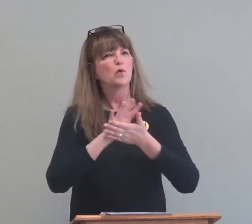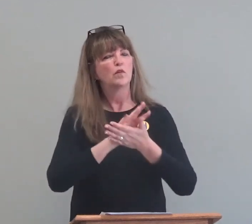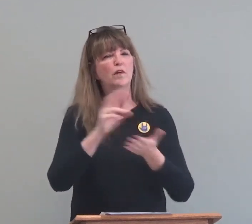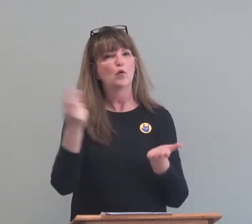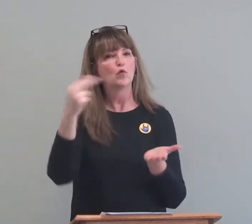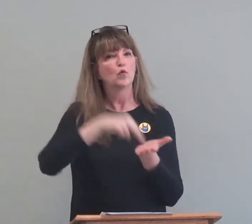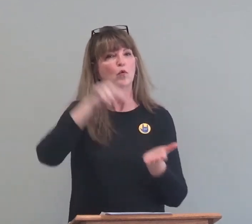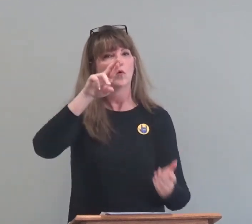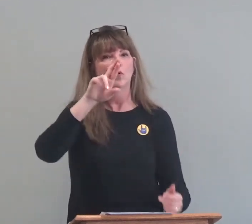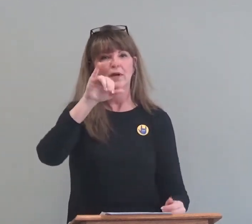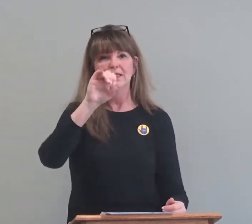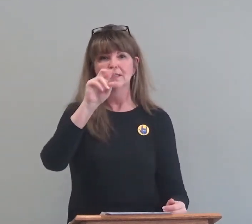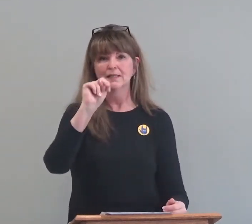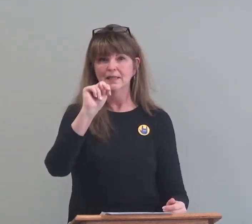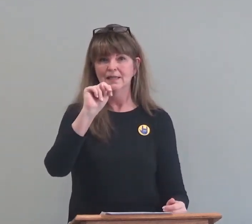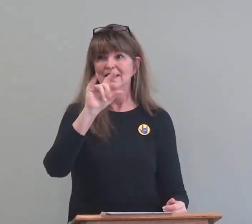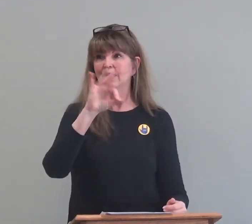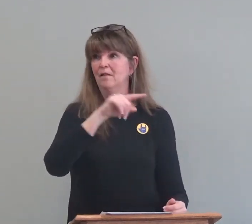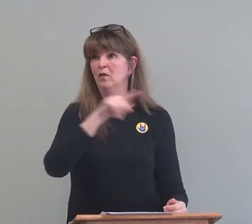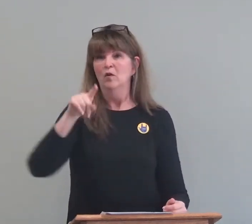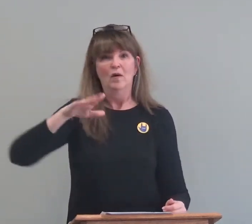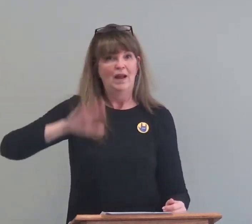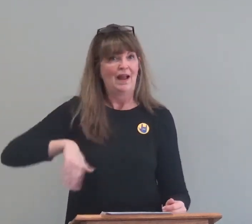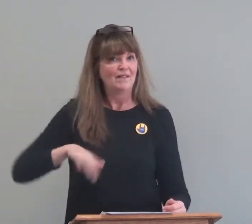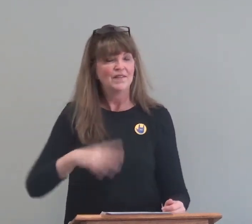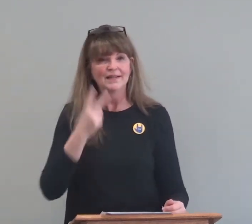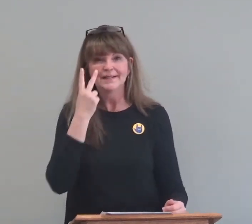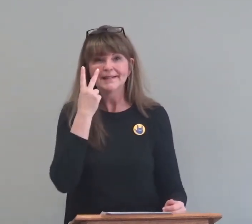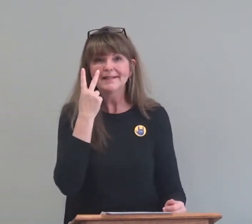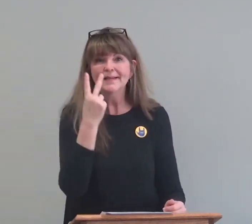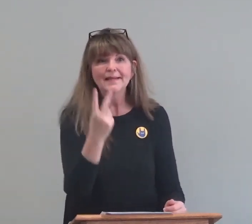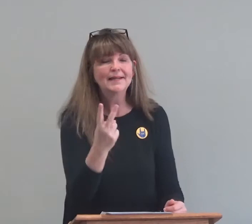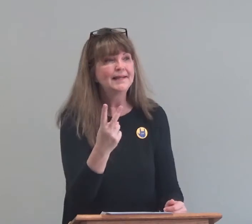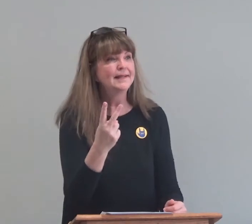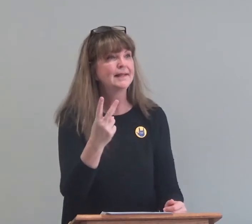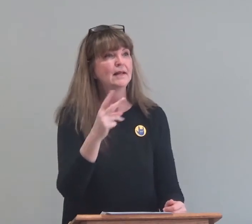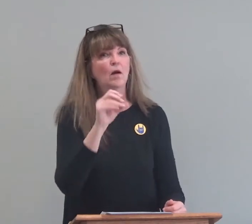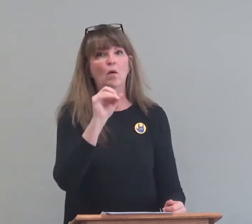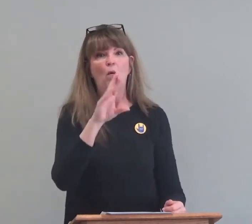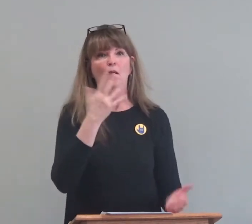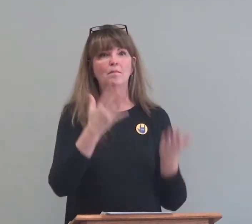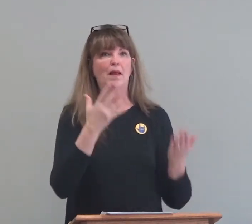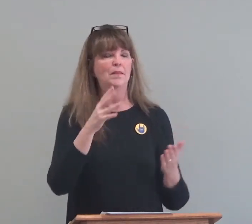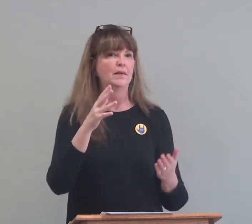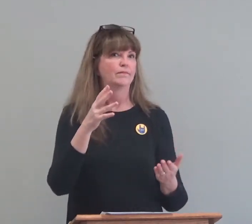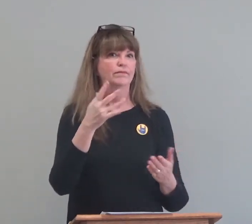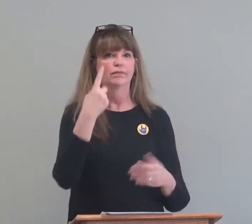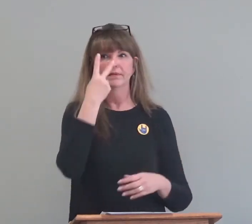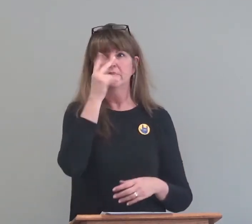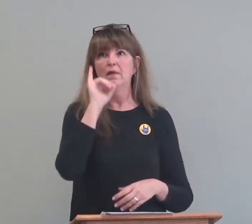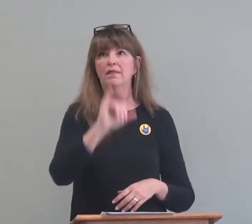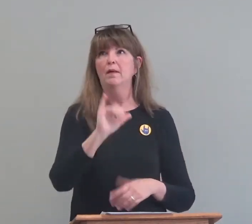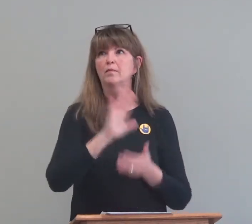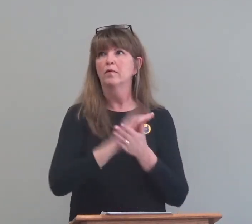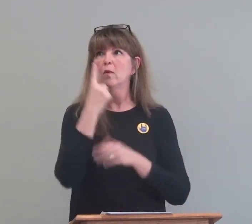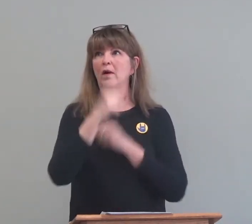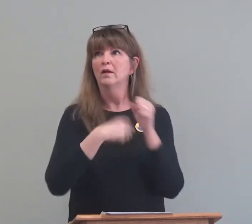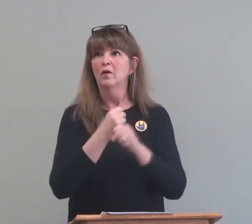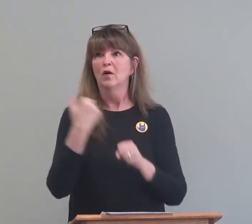Jesus' resurrection based on the movie titled Risen. So if you haven't watched it yet, or maybe saw it a